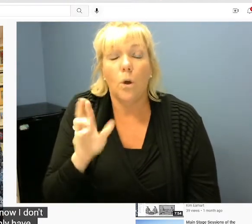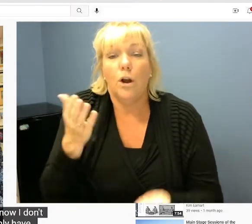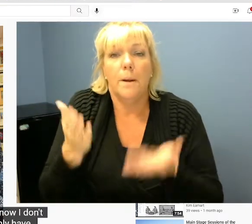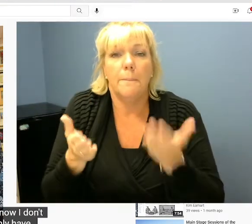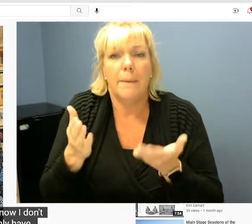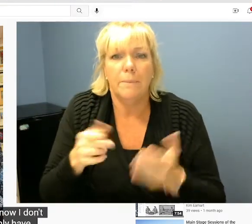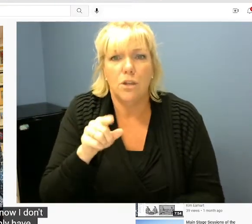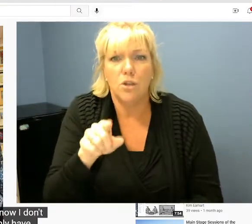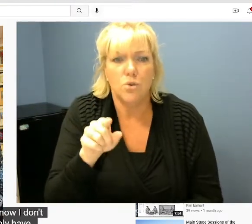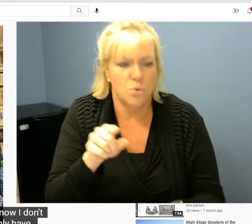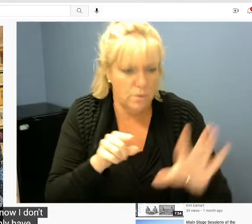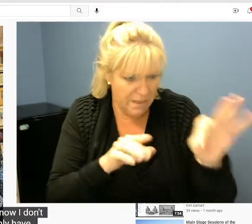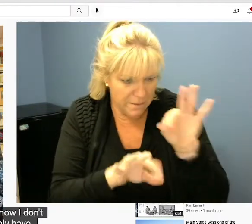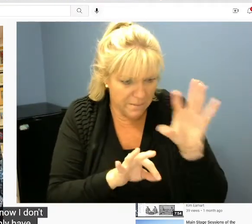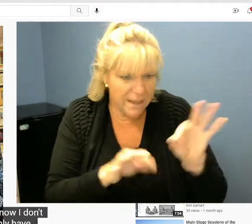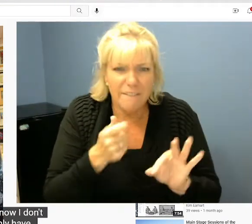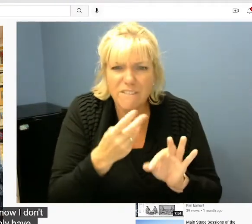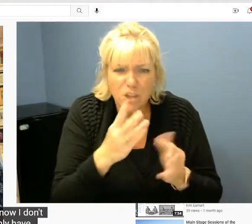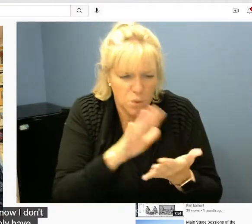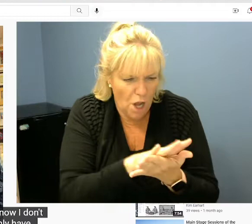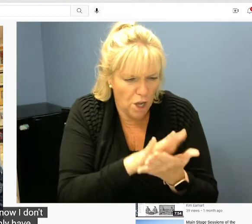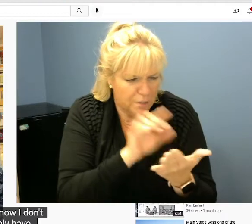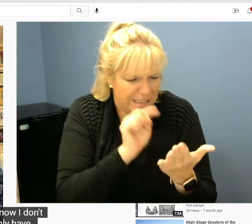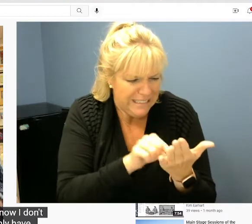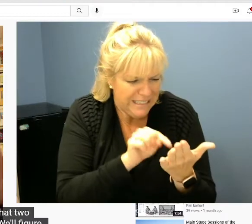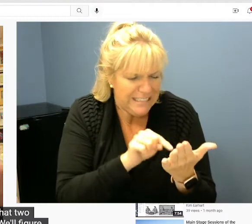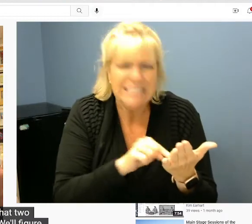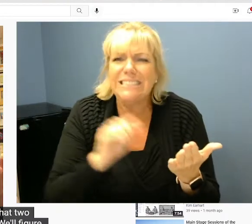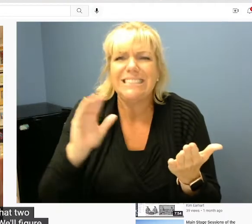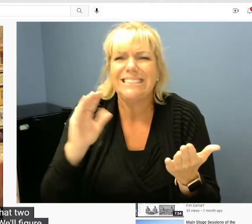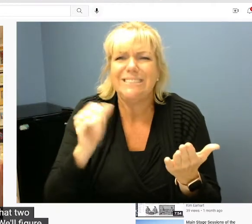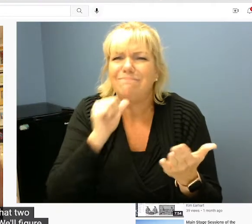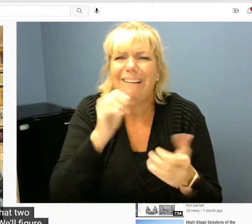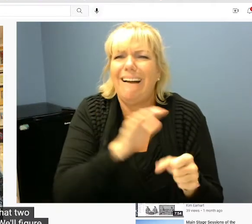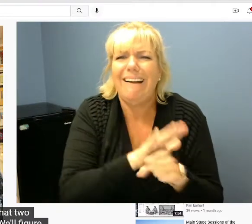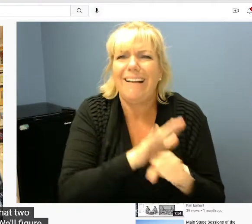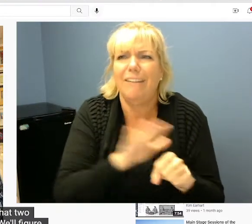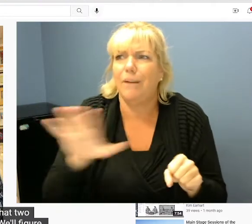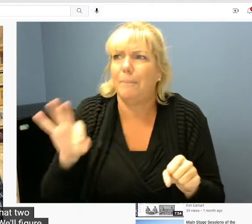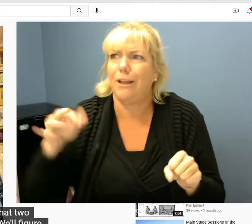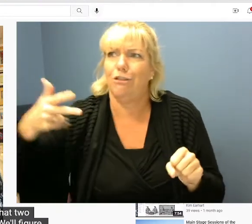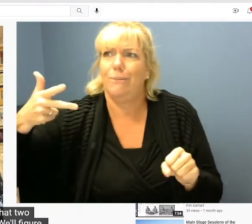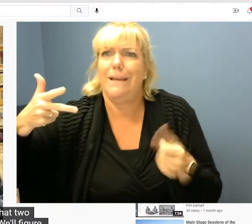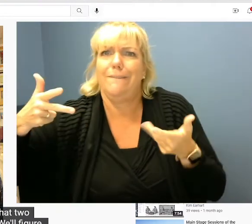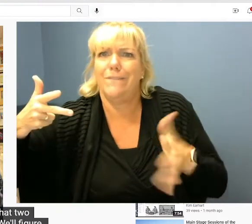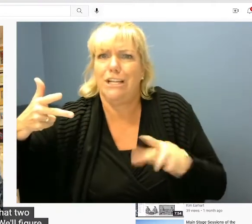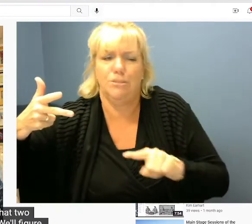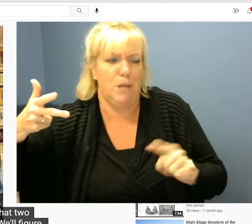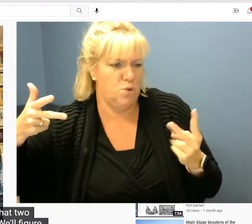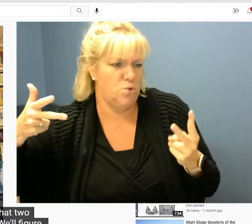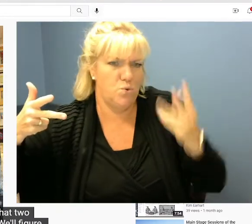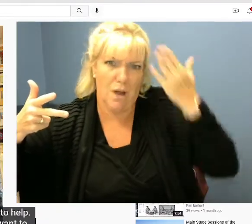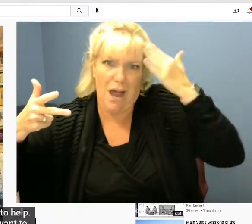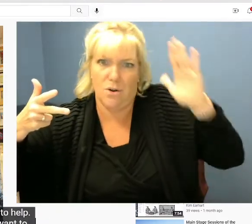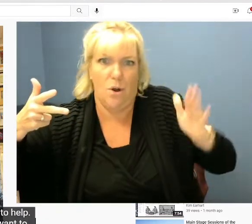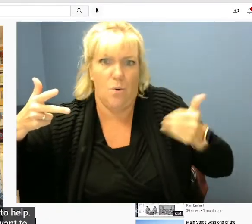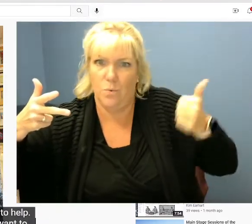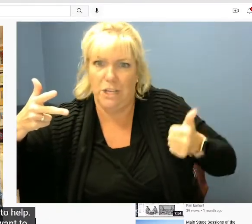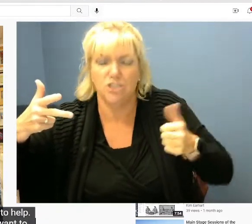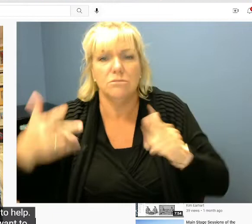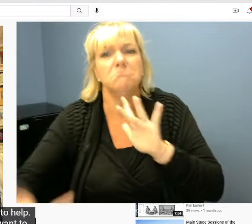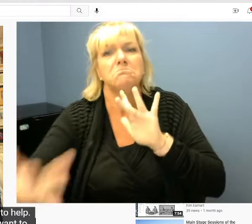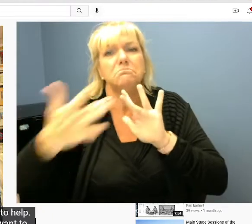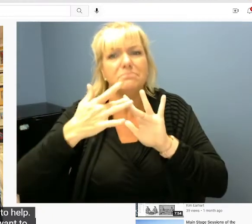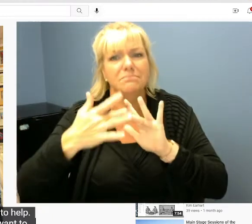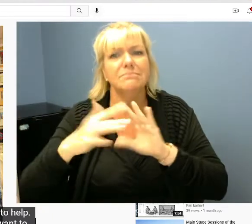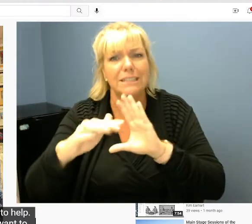documents and you're like, oh, I don't have enough. I only have these 3 artifacts. I'm not sure what 2 documents to use. Send me an email. We'll figure that out together. I'm